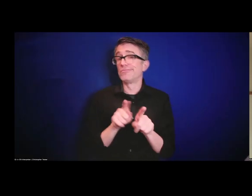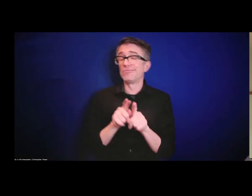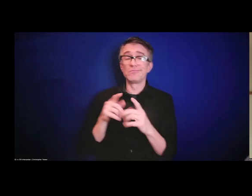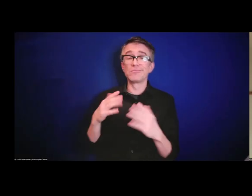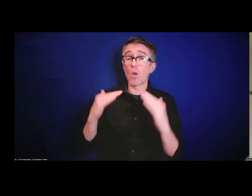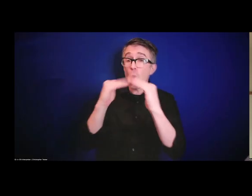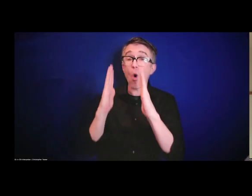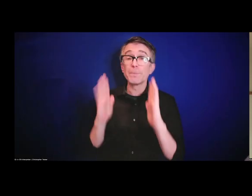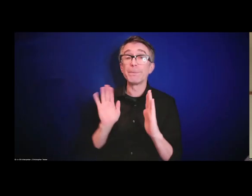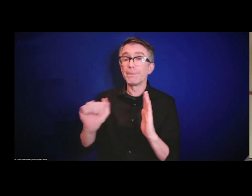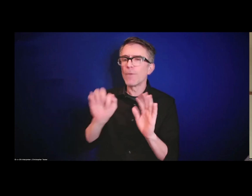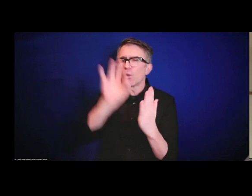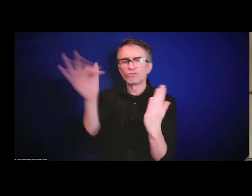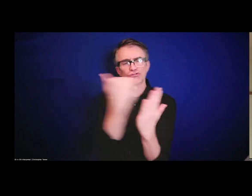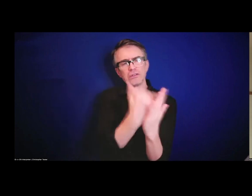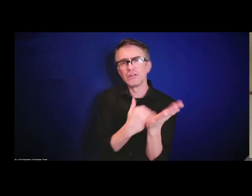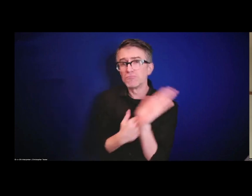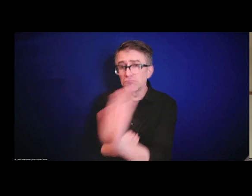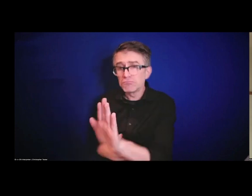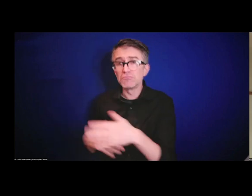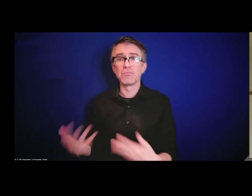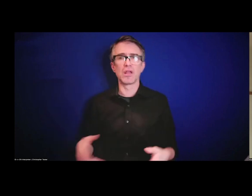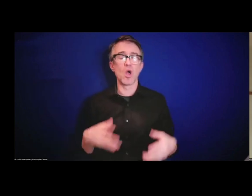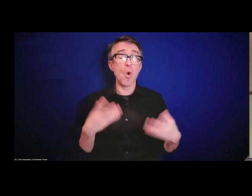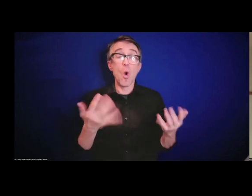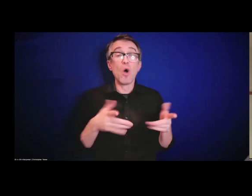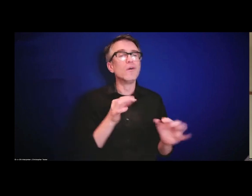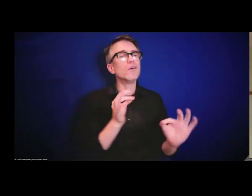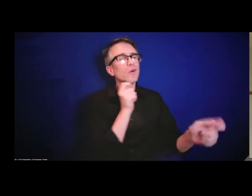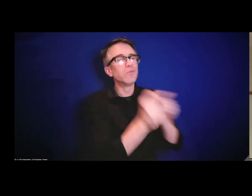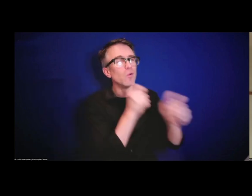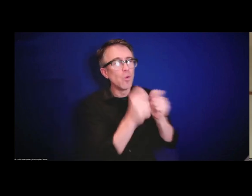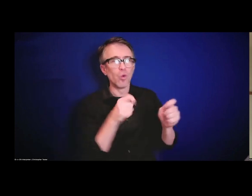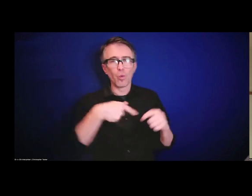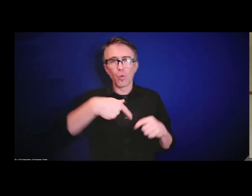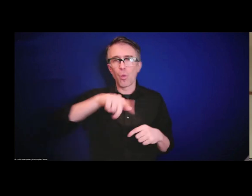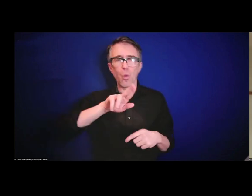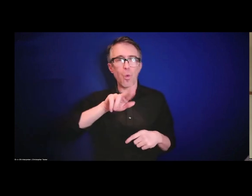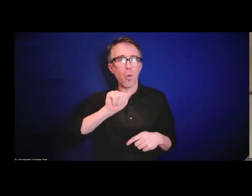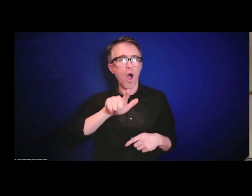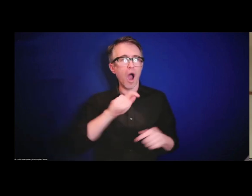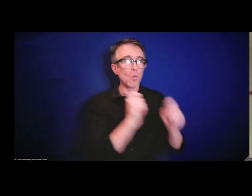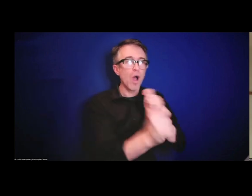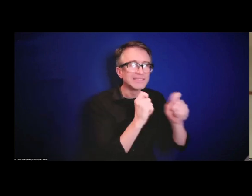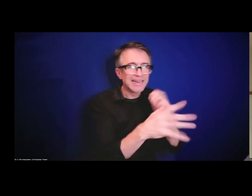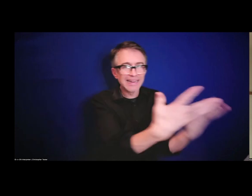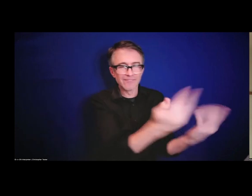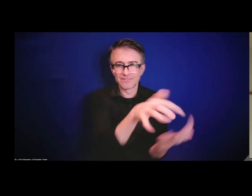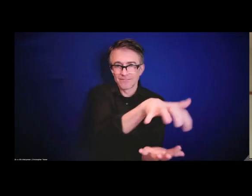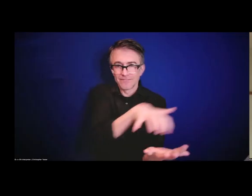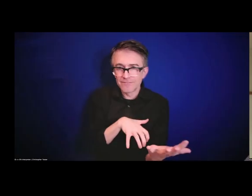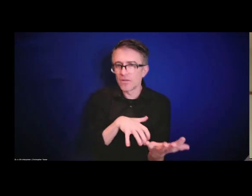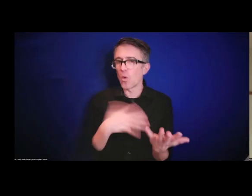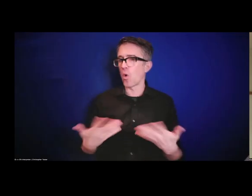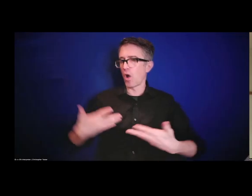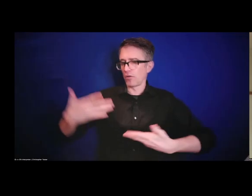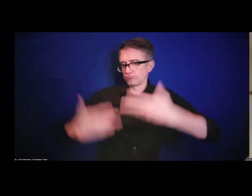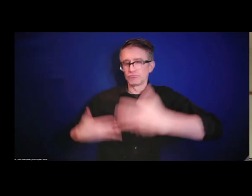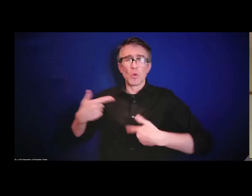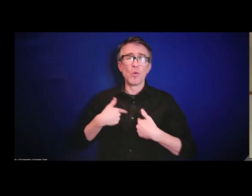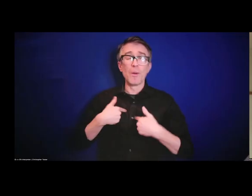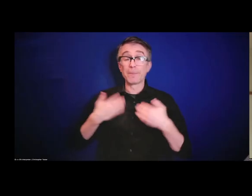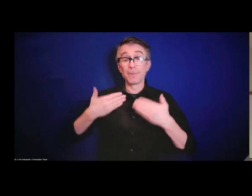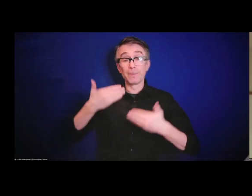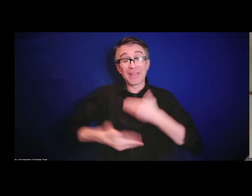last year in March, and we reviewed case studies to start to understand the relationship between citizen data